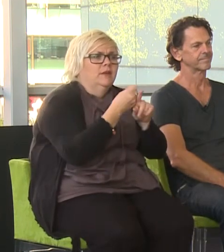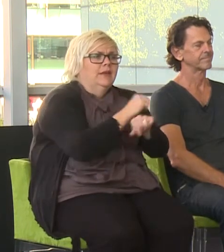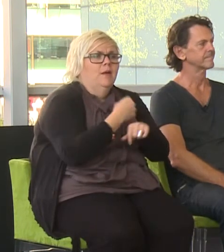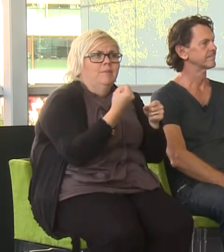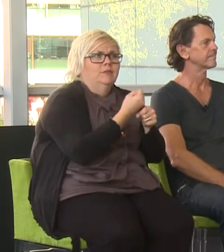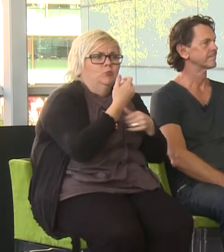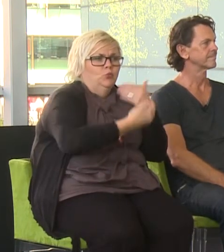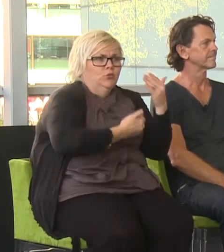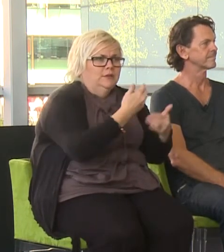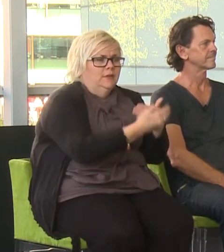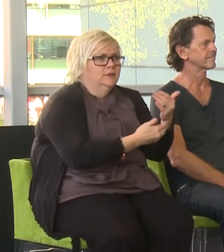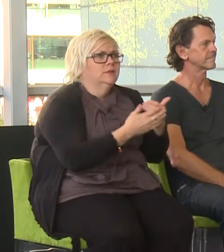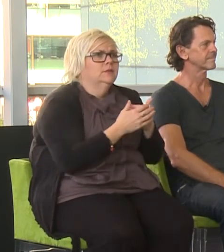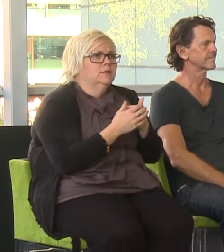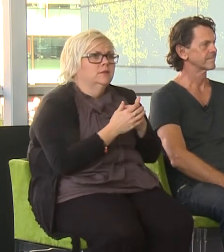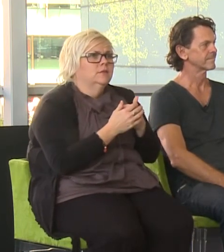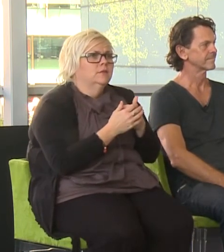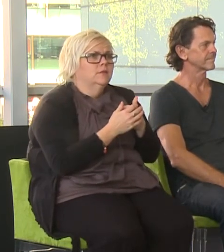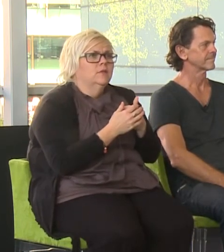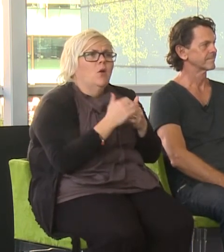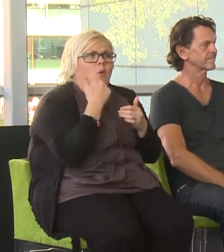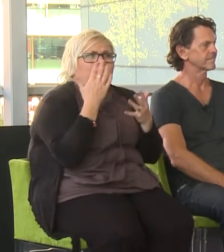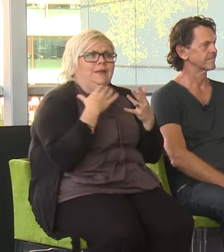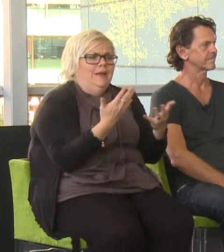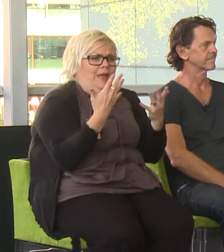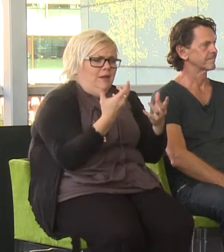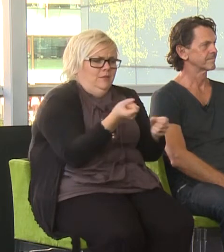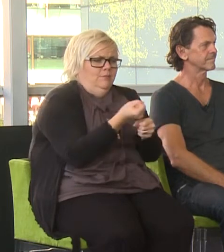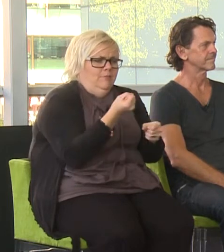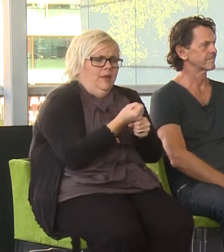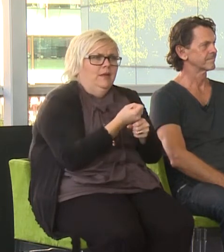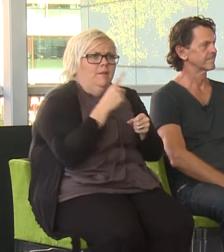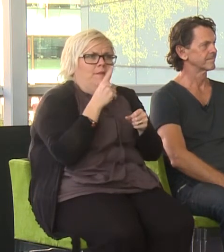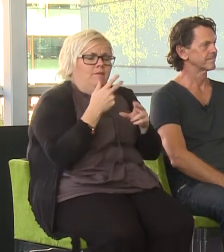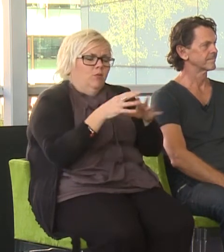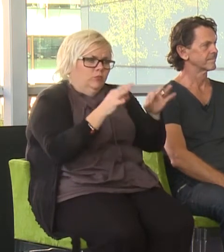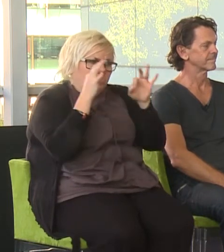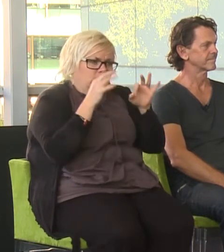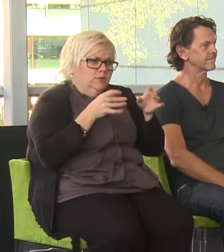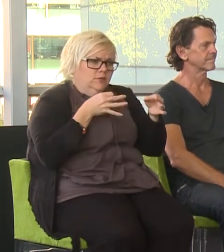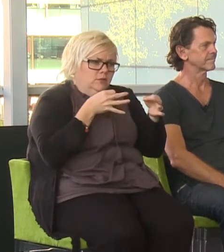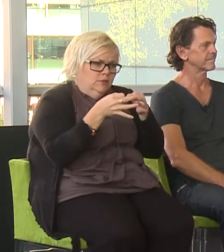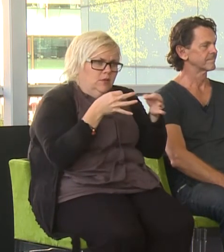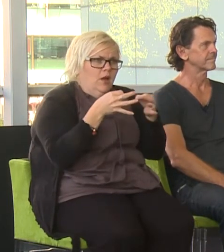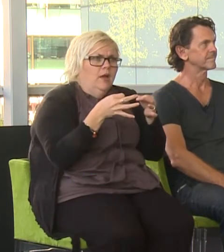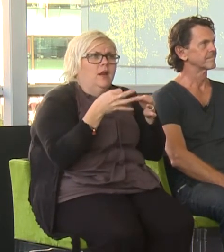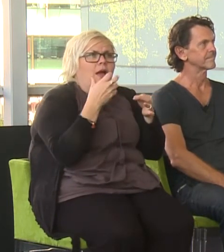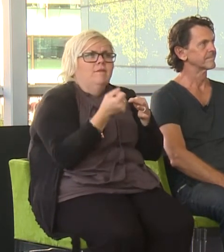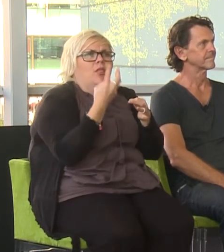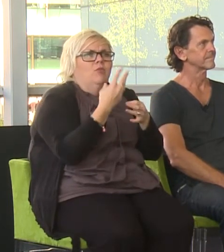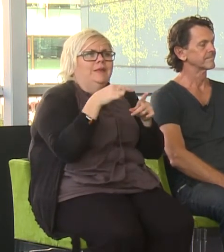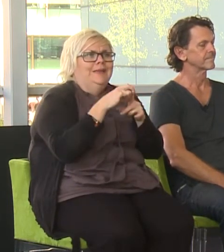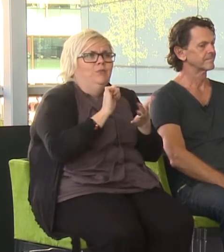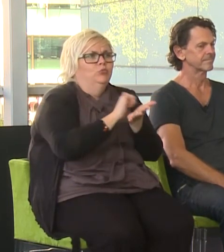While there'll always be the need for hand craftsmanship, the demand for precise design is changing that. 3D